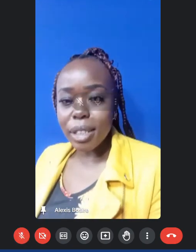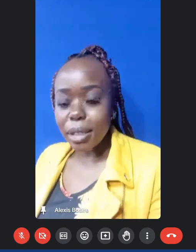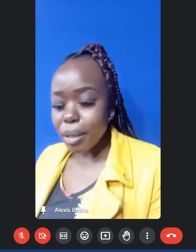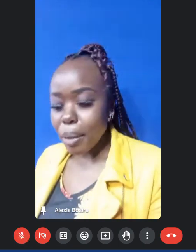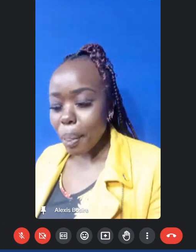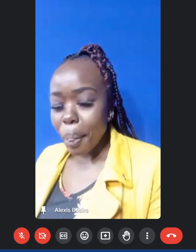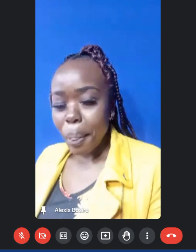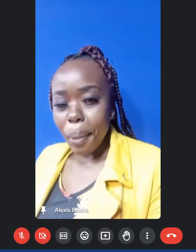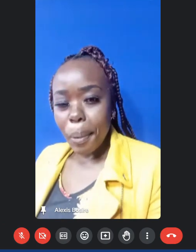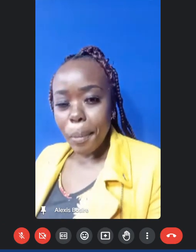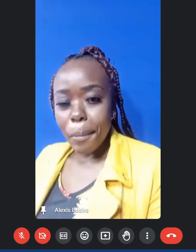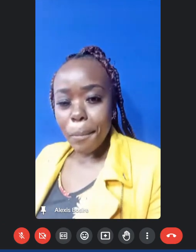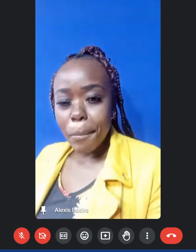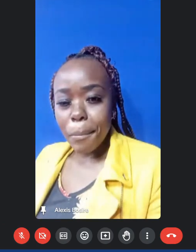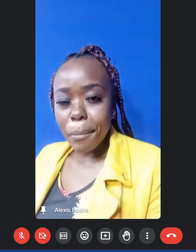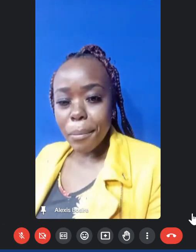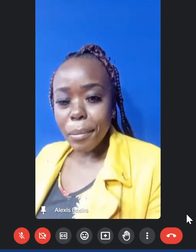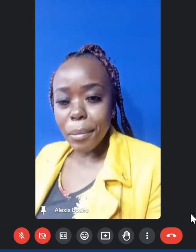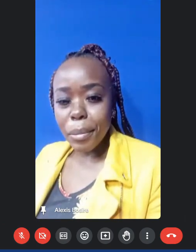else?